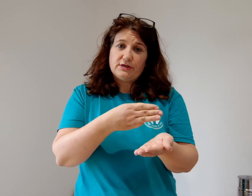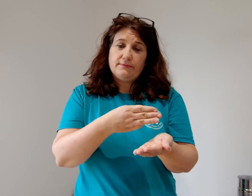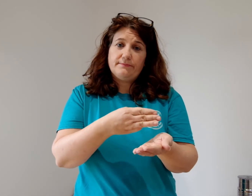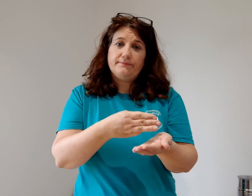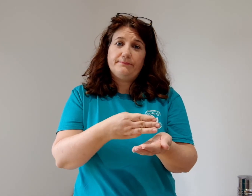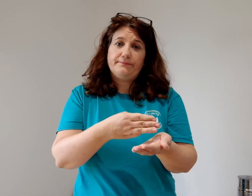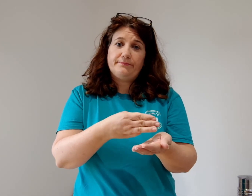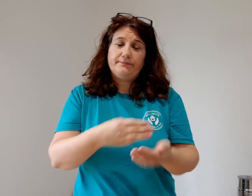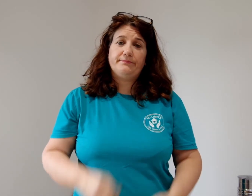spatula.